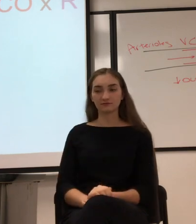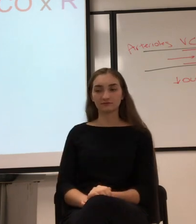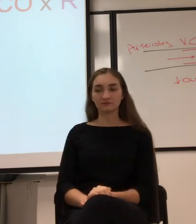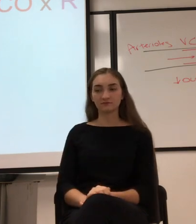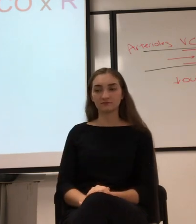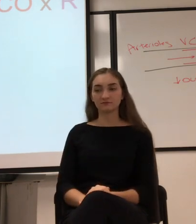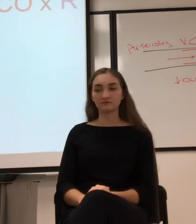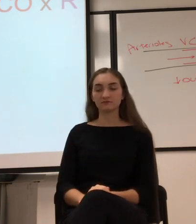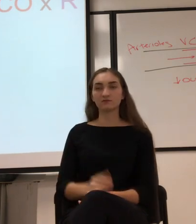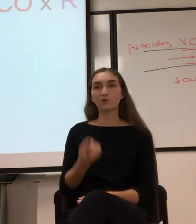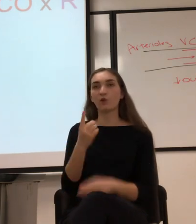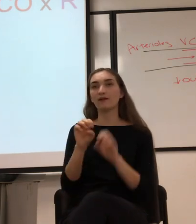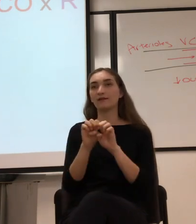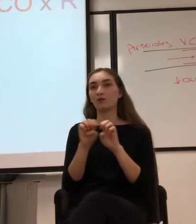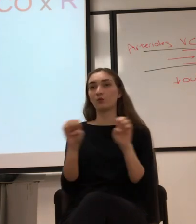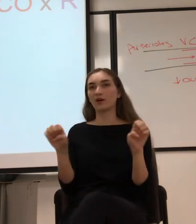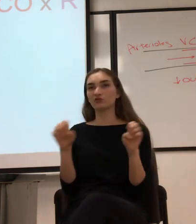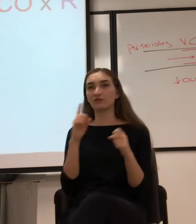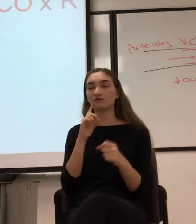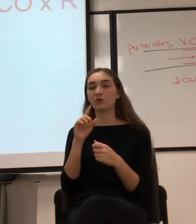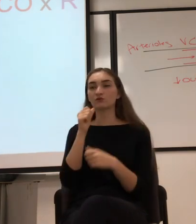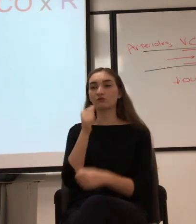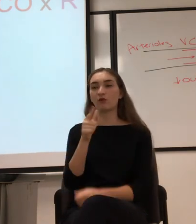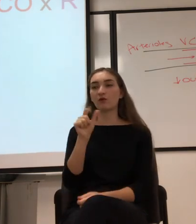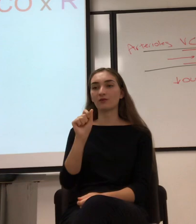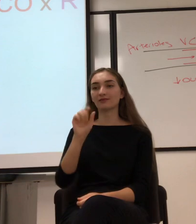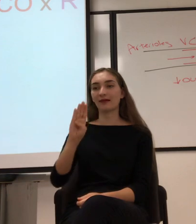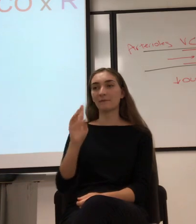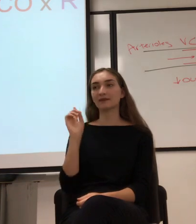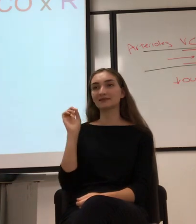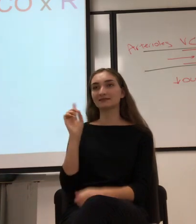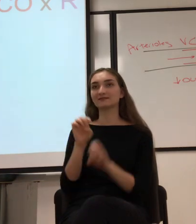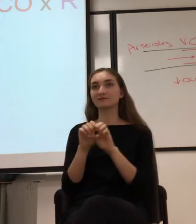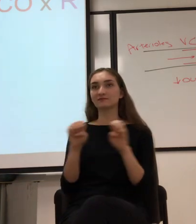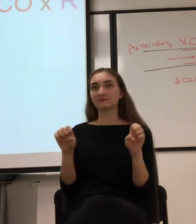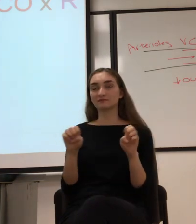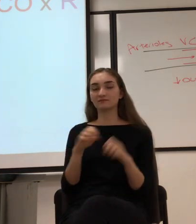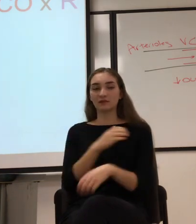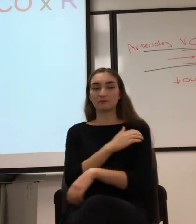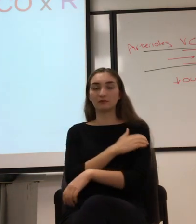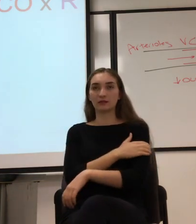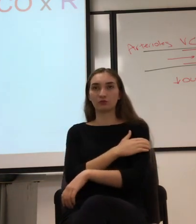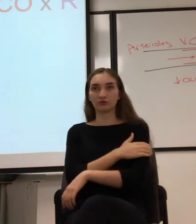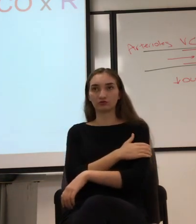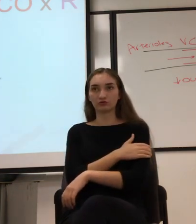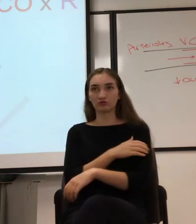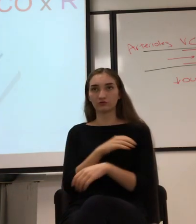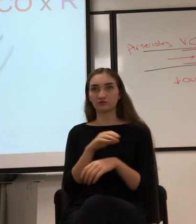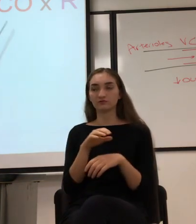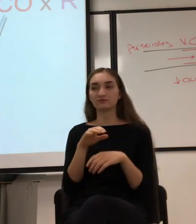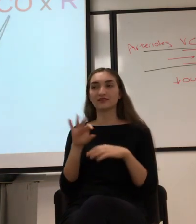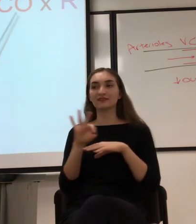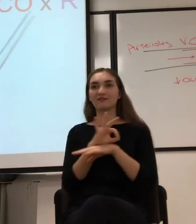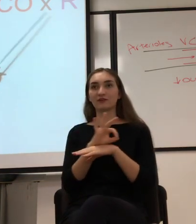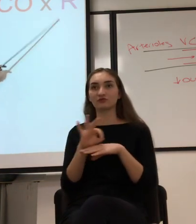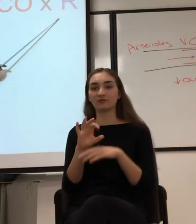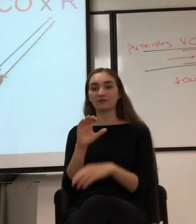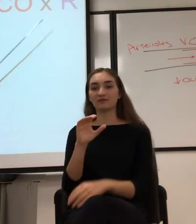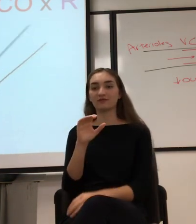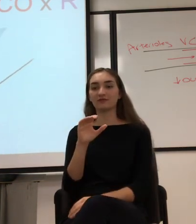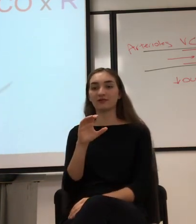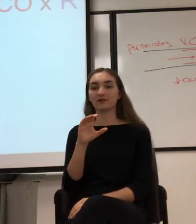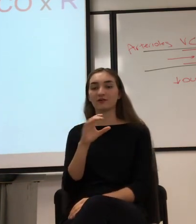and one of the equations in tomorrow's lab is this one. Now, blood pressure is a function of the cardiac output